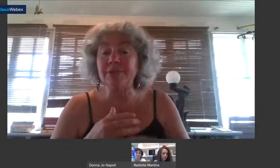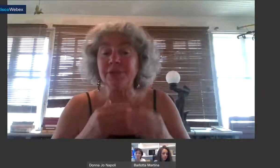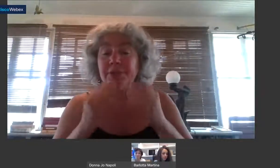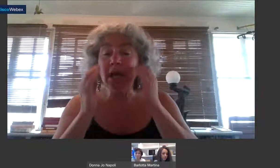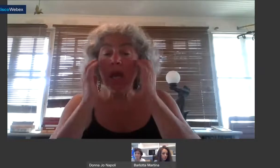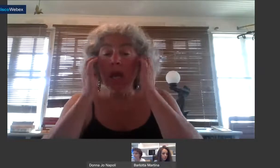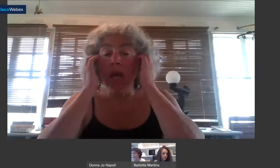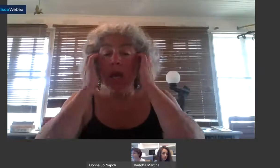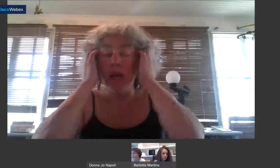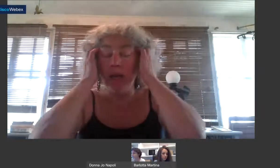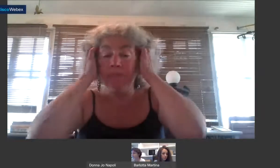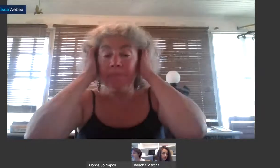faster.